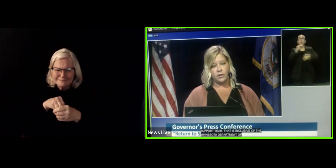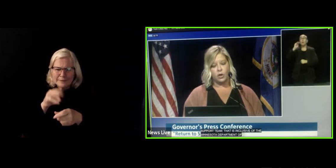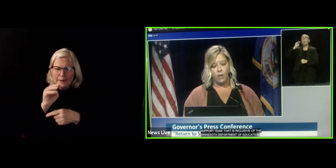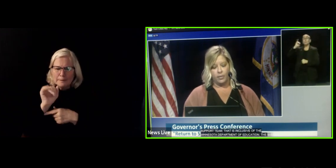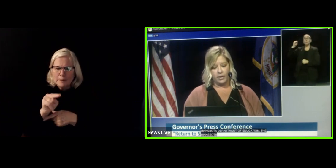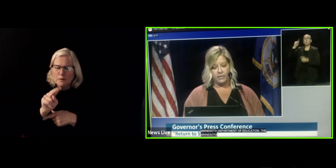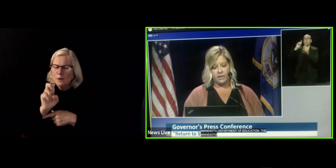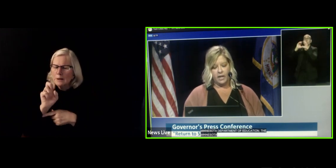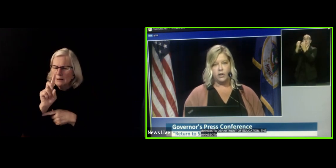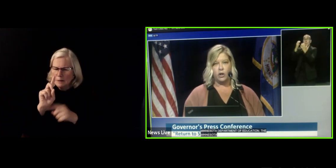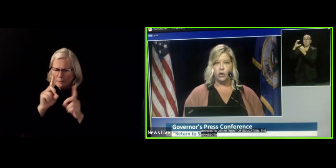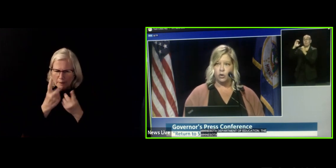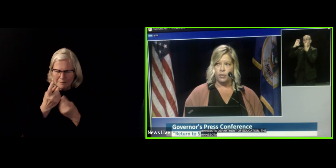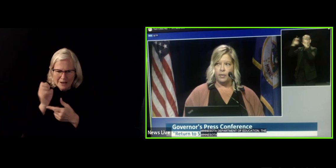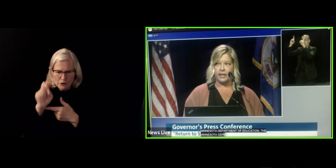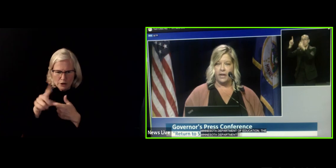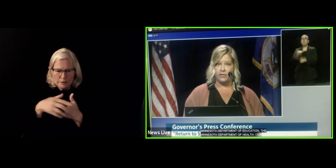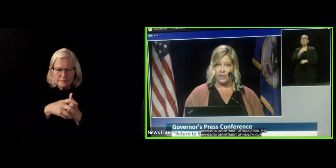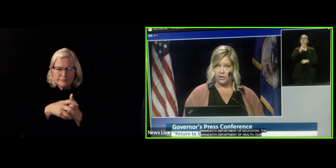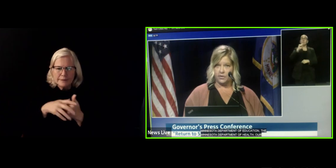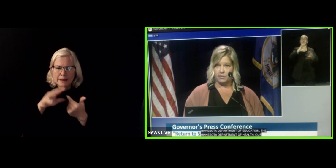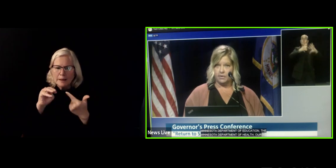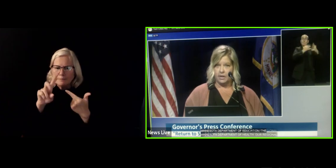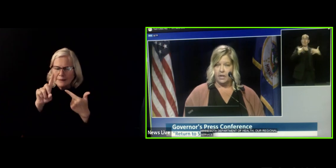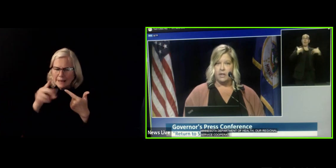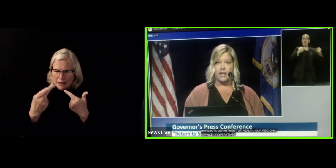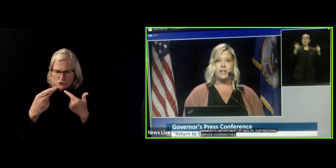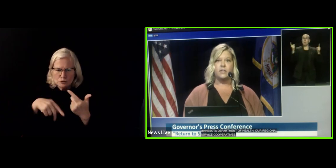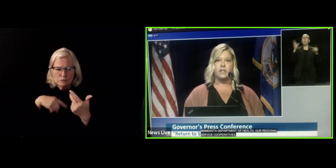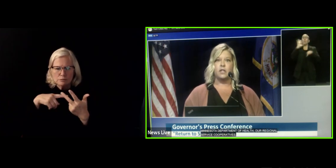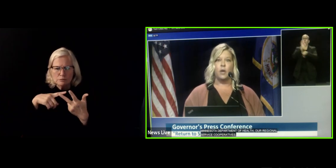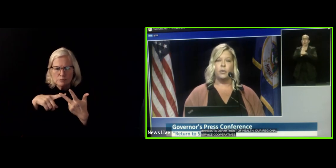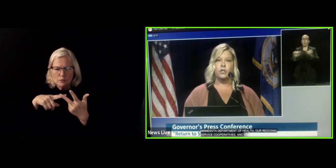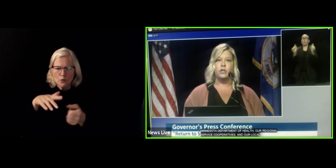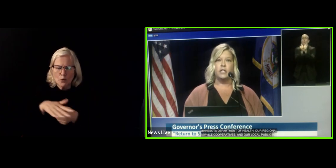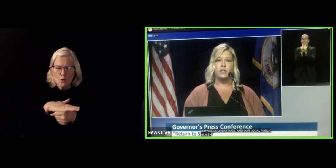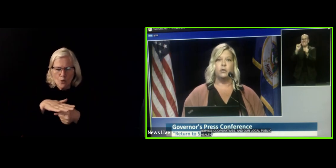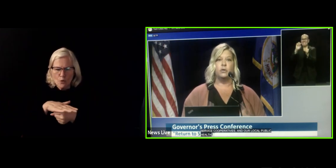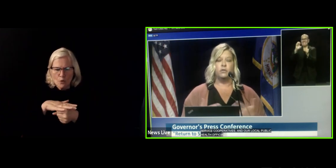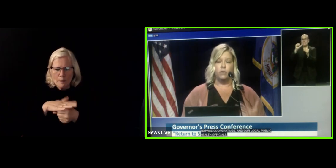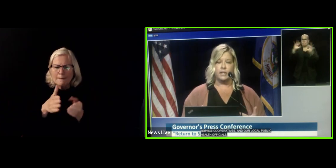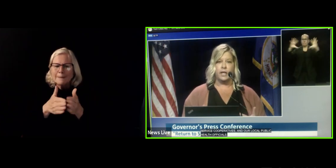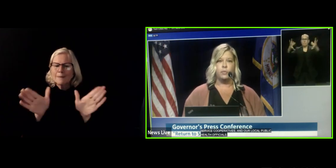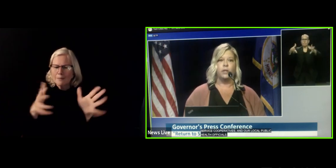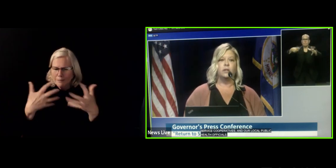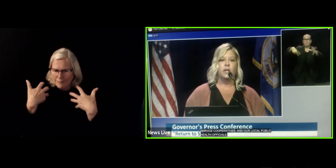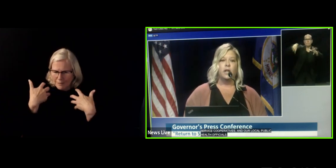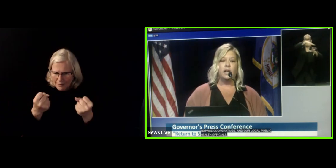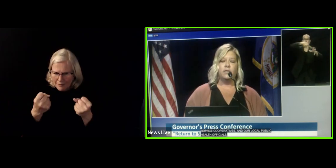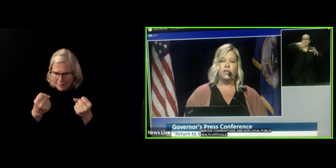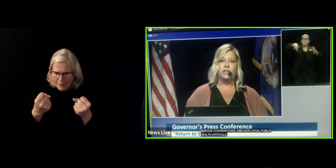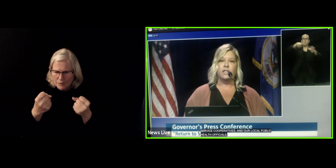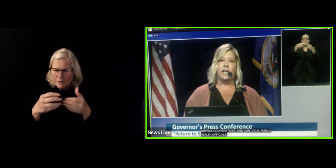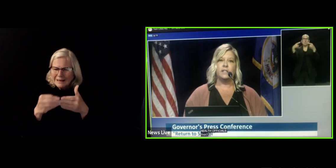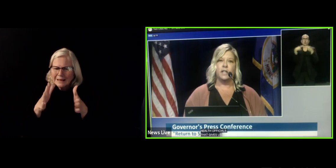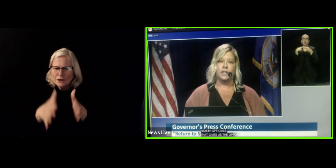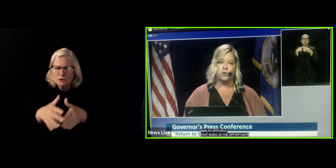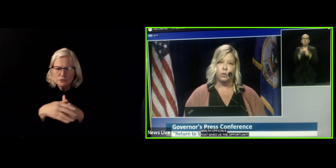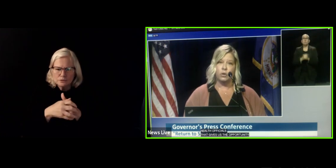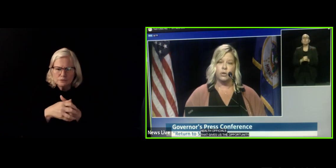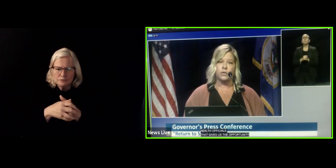service cooperatives, and our local public health officials. That gives us the opportunity to, for example, if there is a case